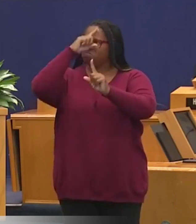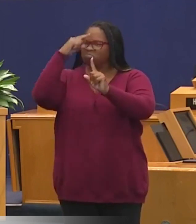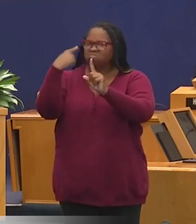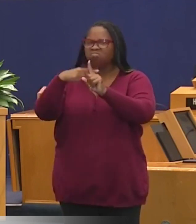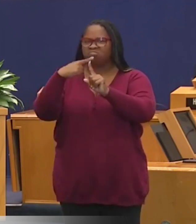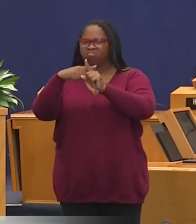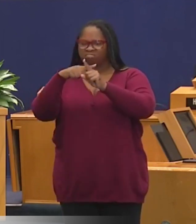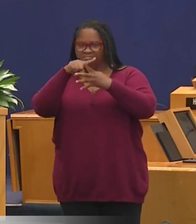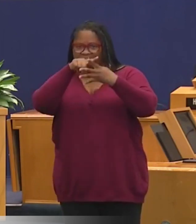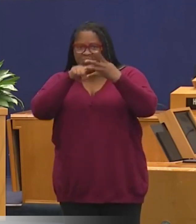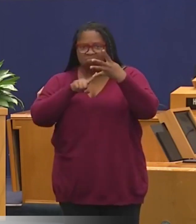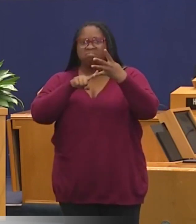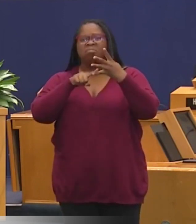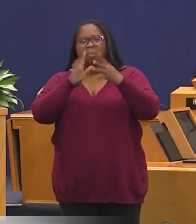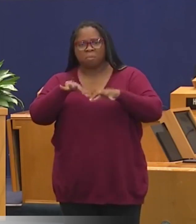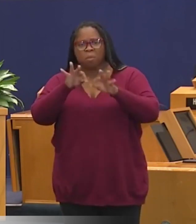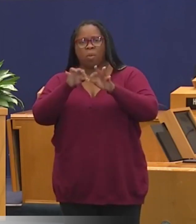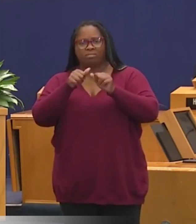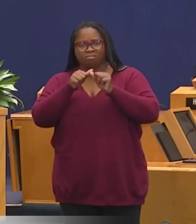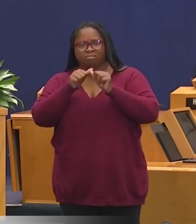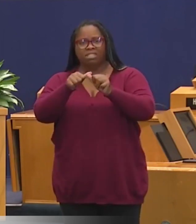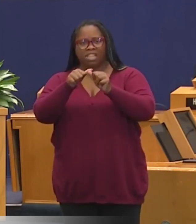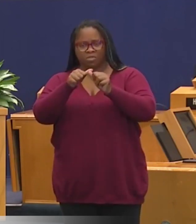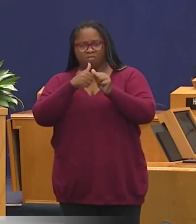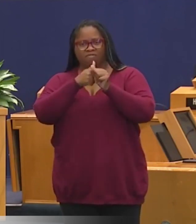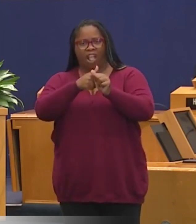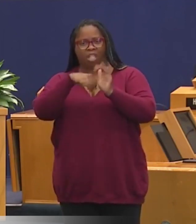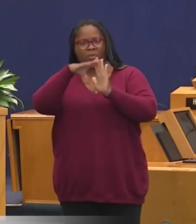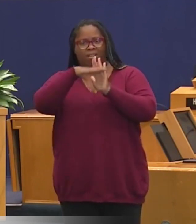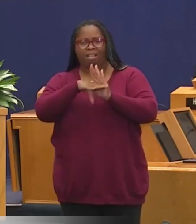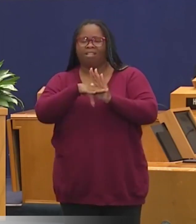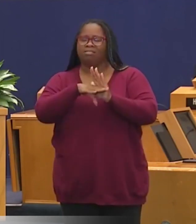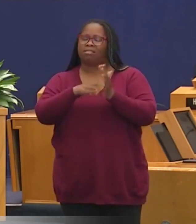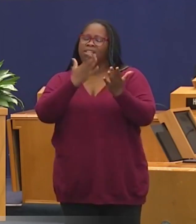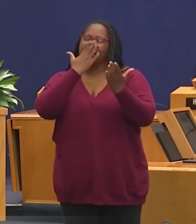the spread of COVID-19. I thank you from the bottom of my heart for all that you're doing.